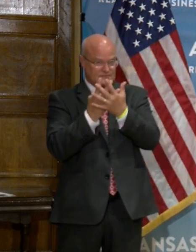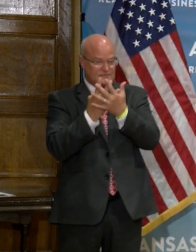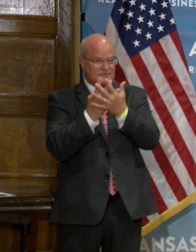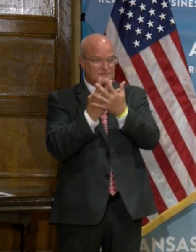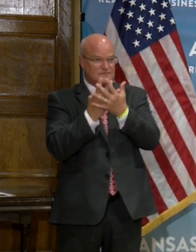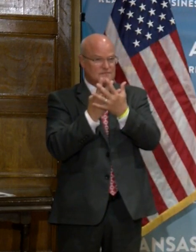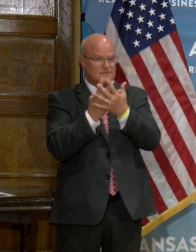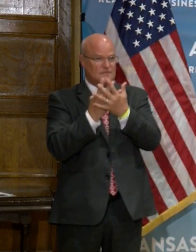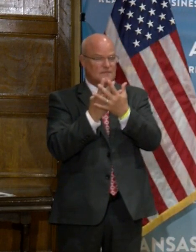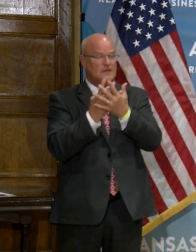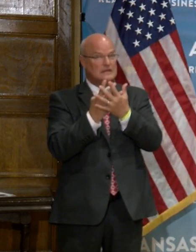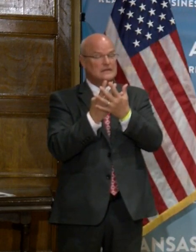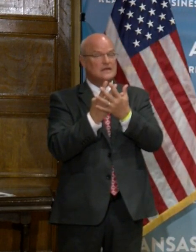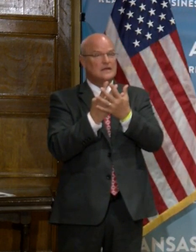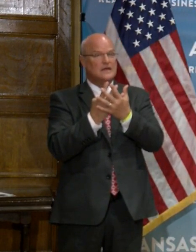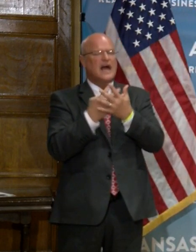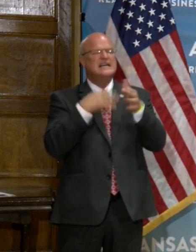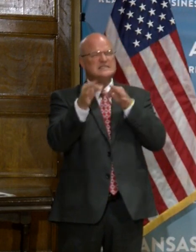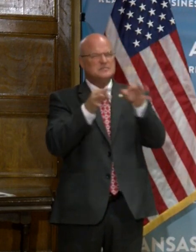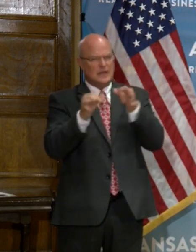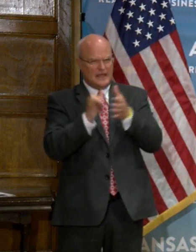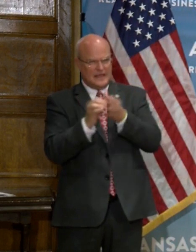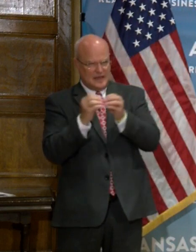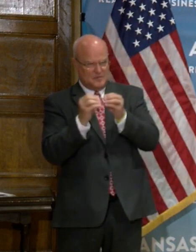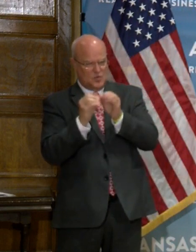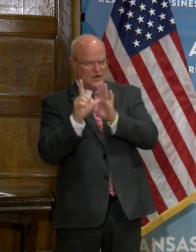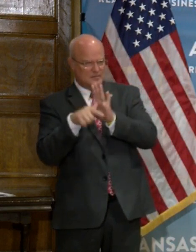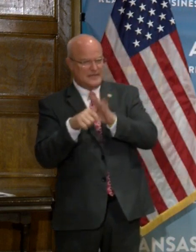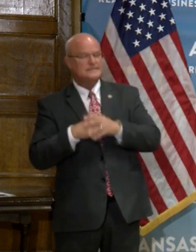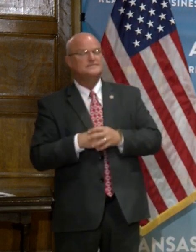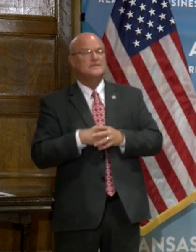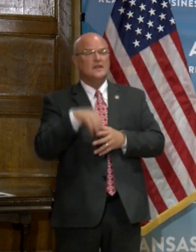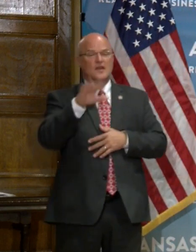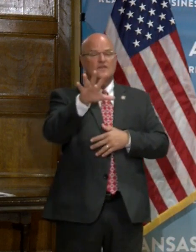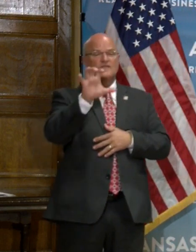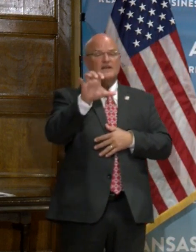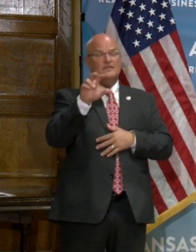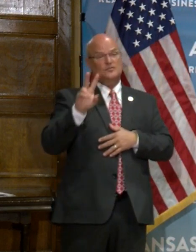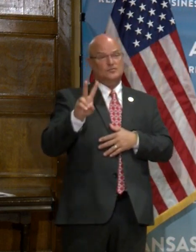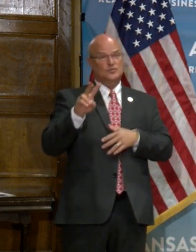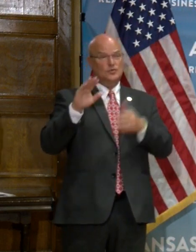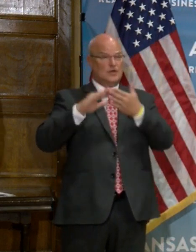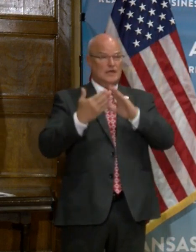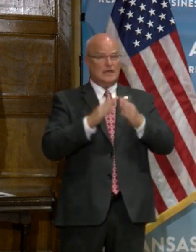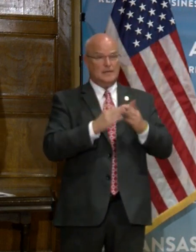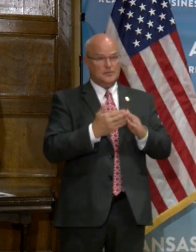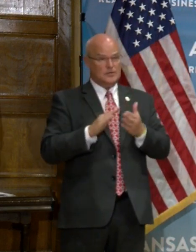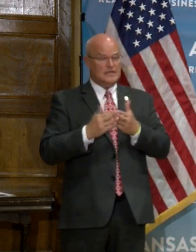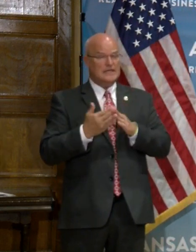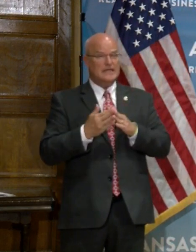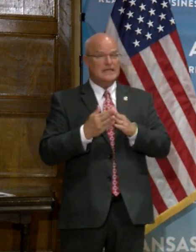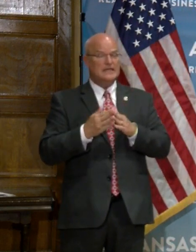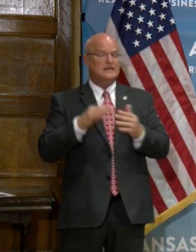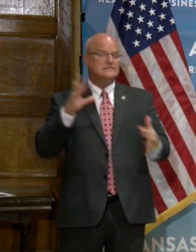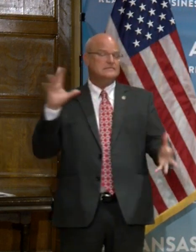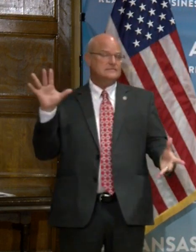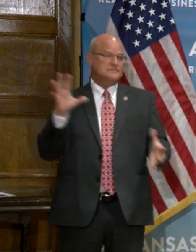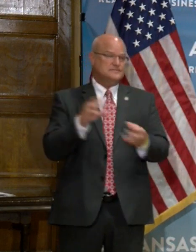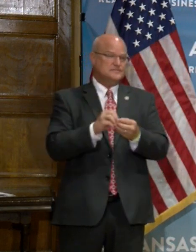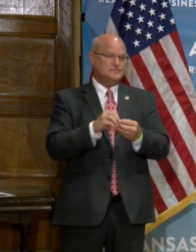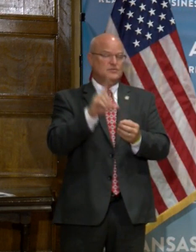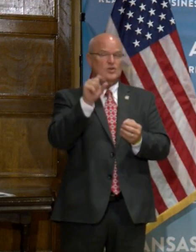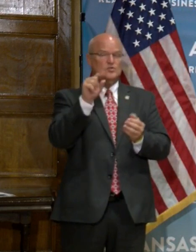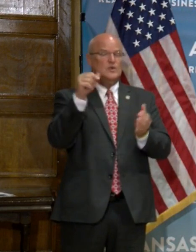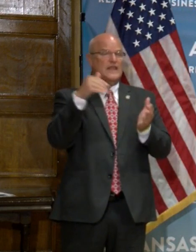facilities, at least 18. I'll explain that in just a bit. 502 were in the community, bringing our total to